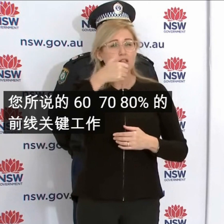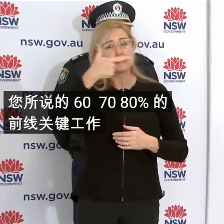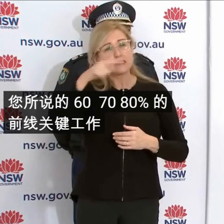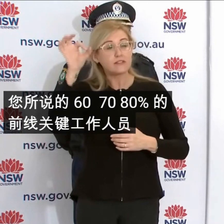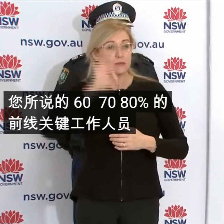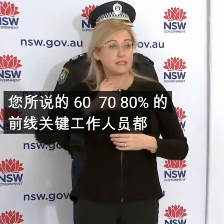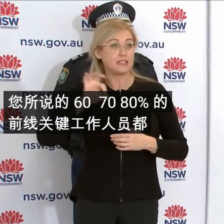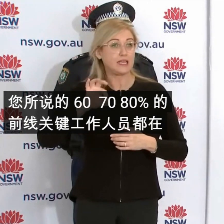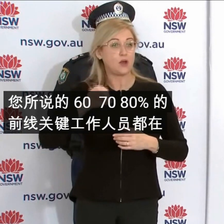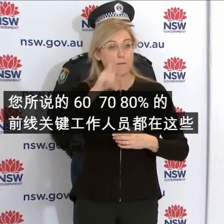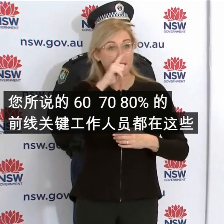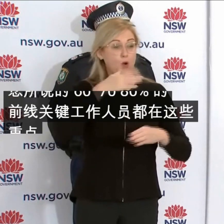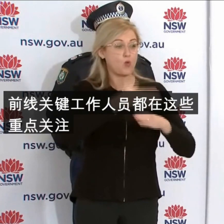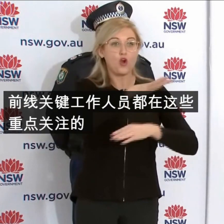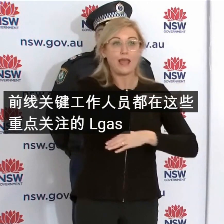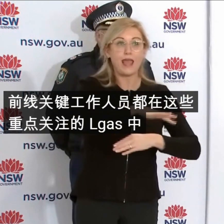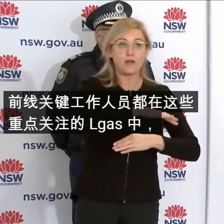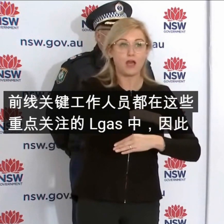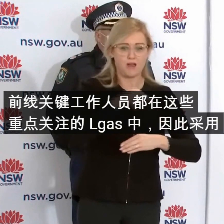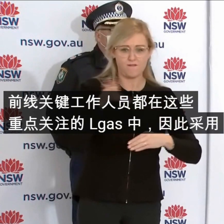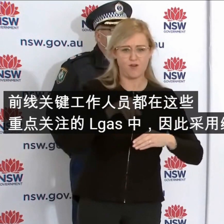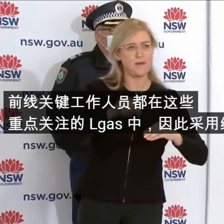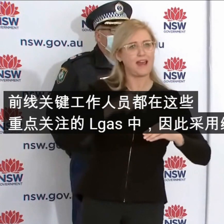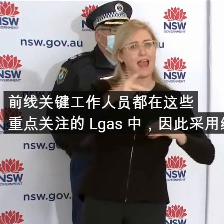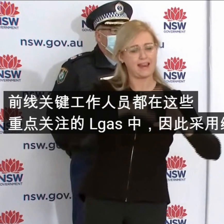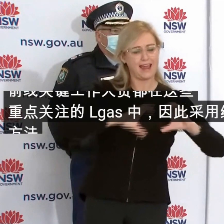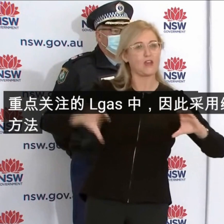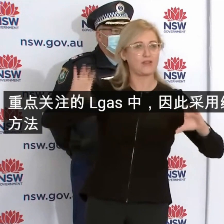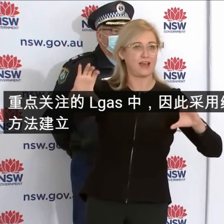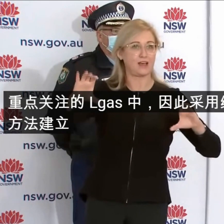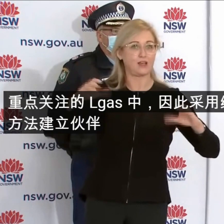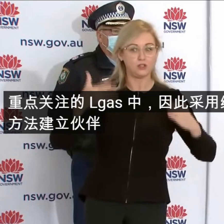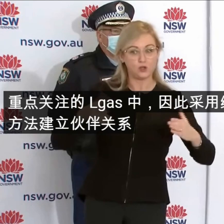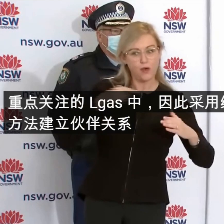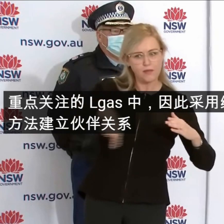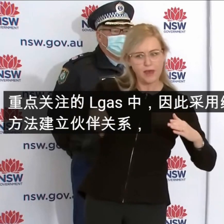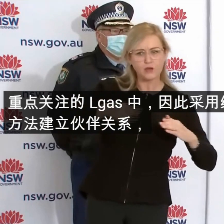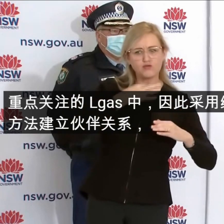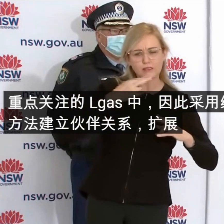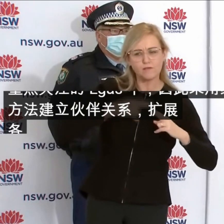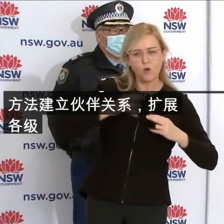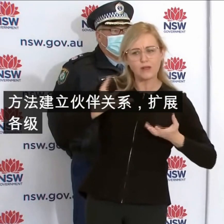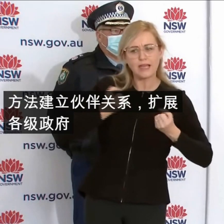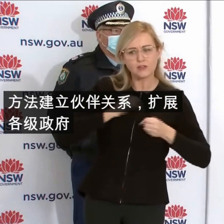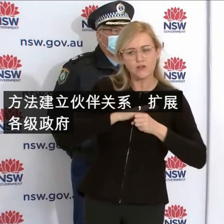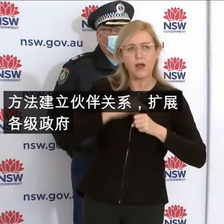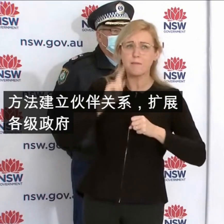frontline critical workers are in these focus LGAs. So having a nuanced approach, a partnership that extends all levels of government